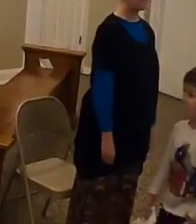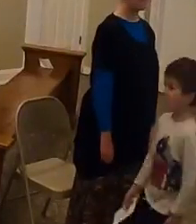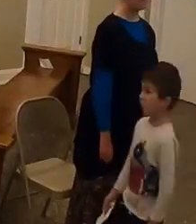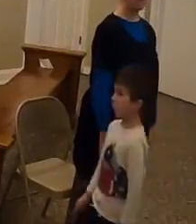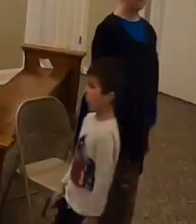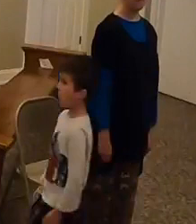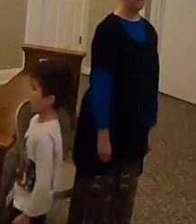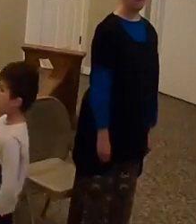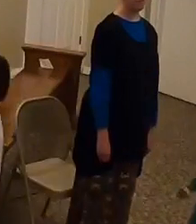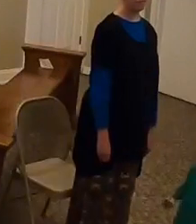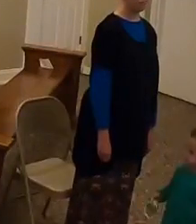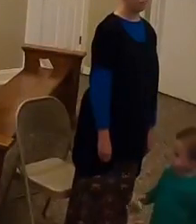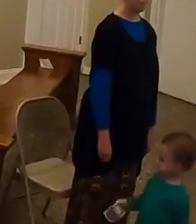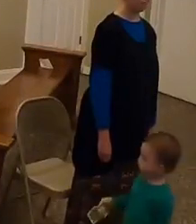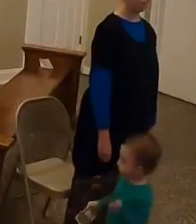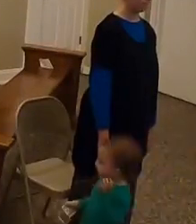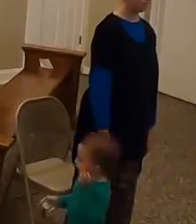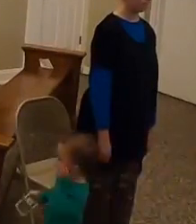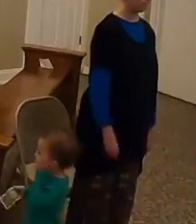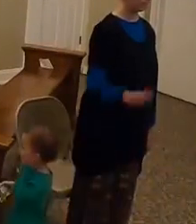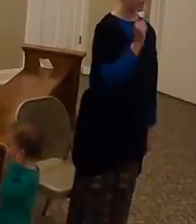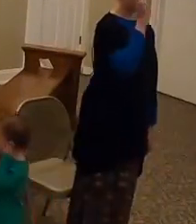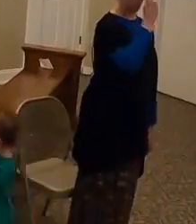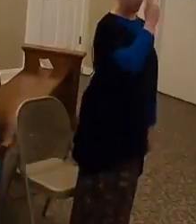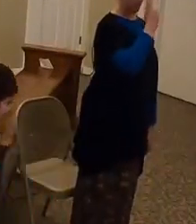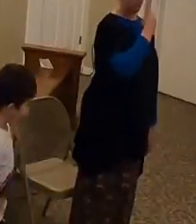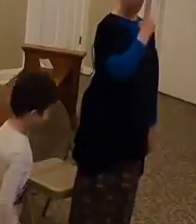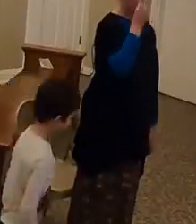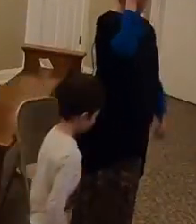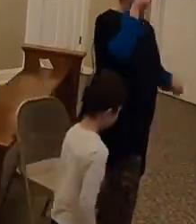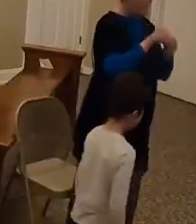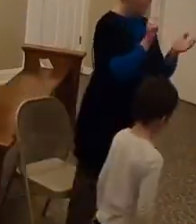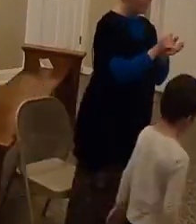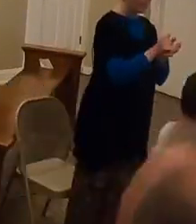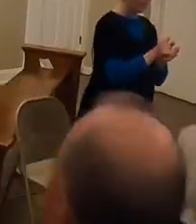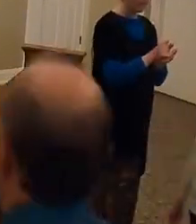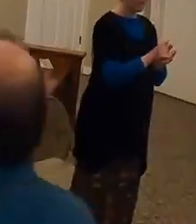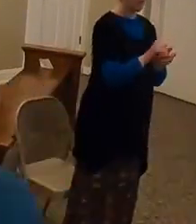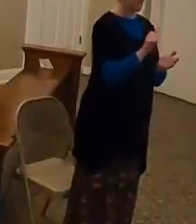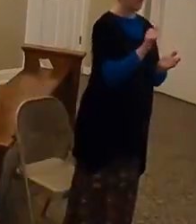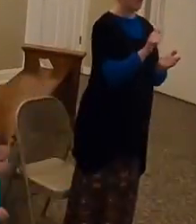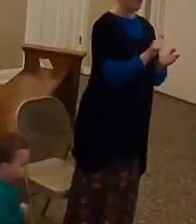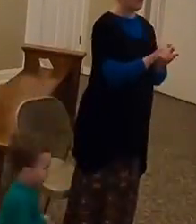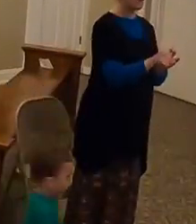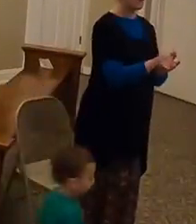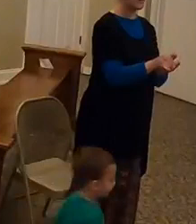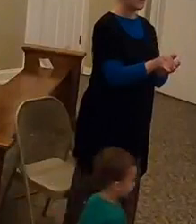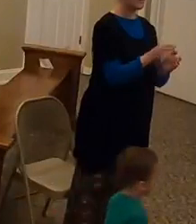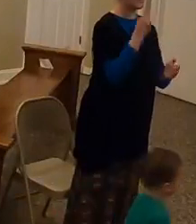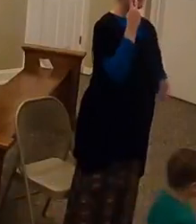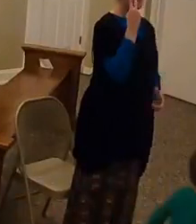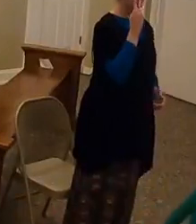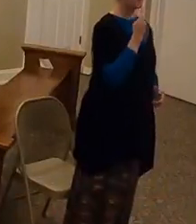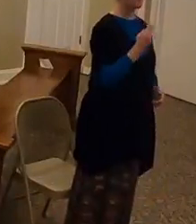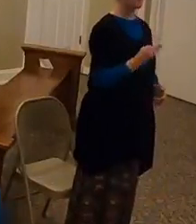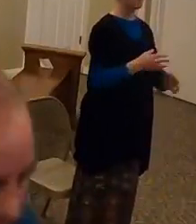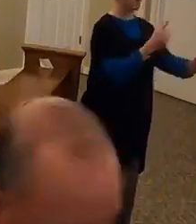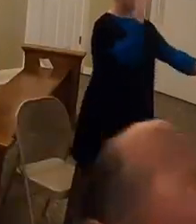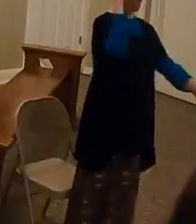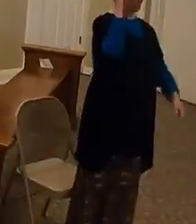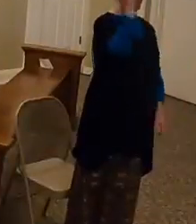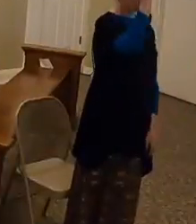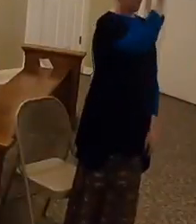Hallelujah. Hallelujah. Hallelujah. Jesus. Glory. Come on. Hallelujah. Upon his face. Y'all remember that? Oh, yeah. There to sing